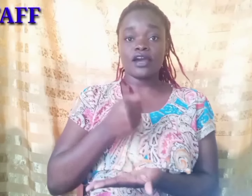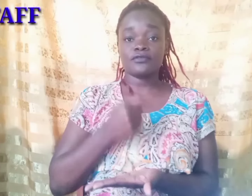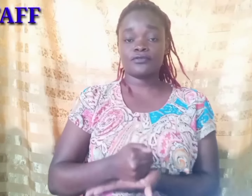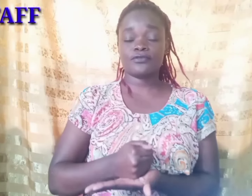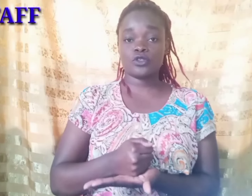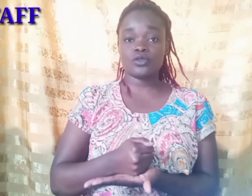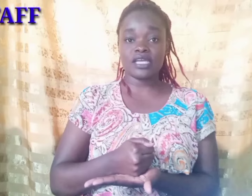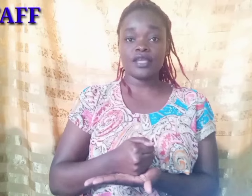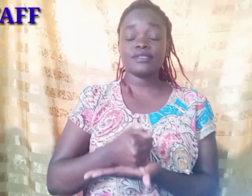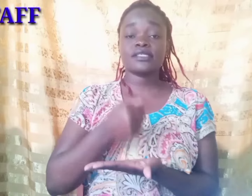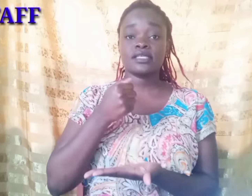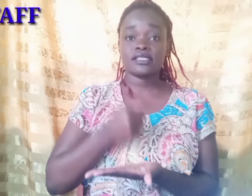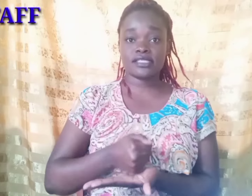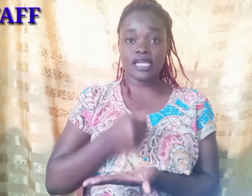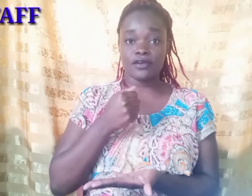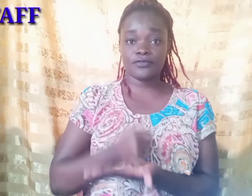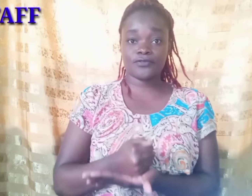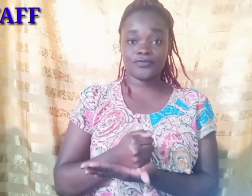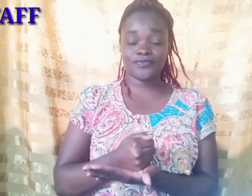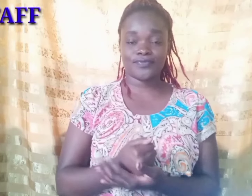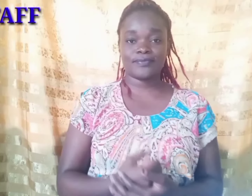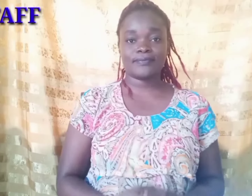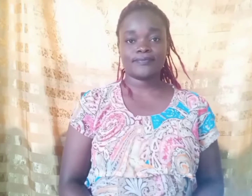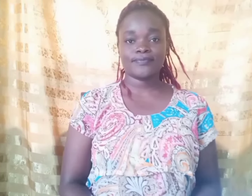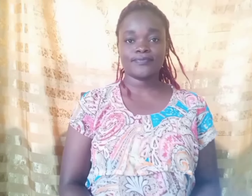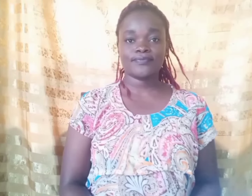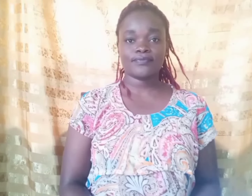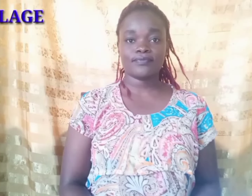Staff. Two times. Staff.